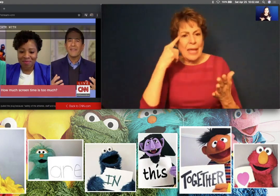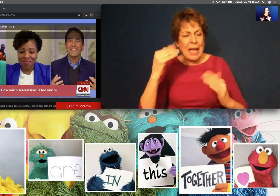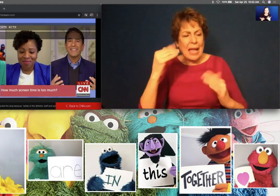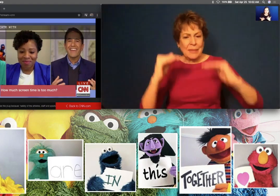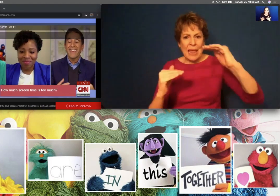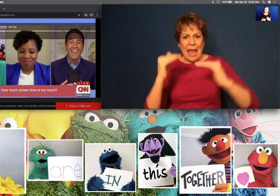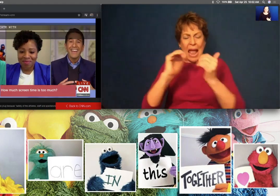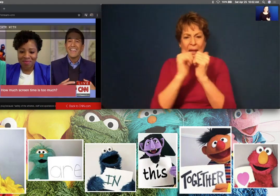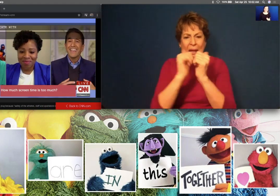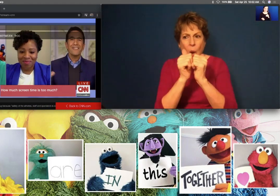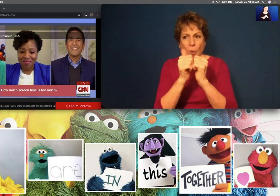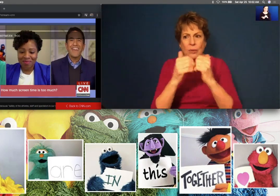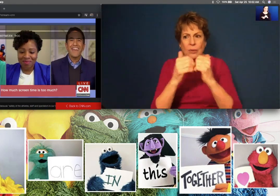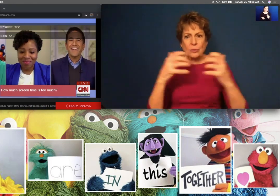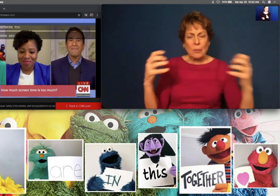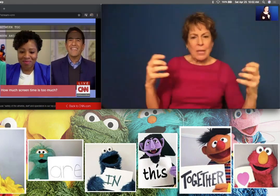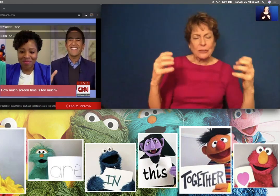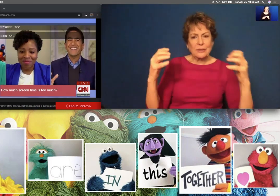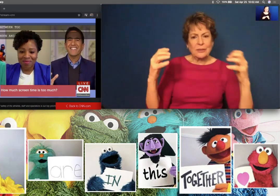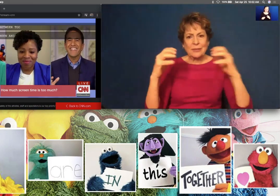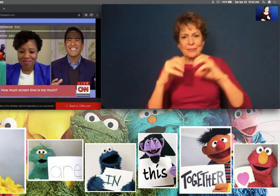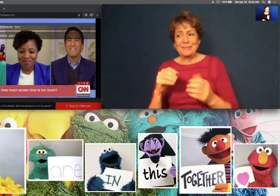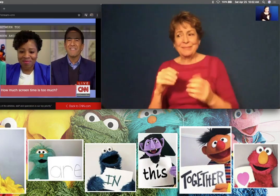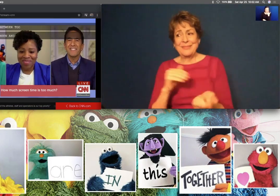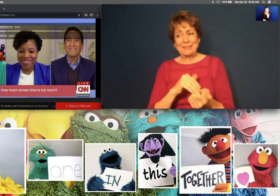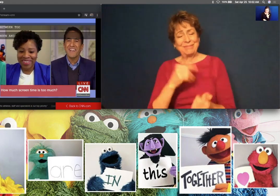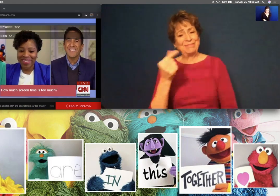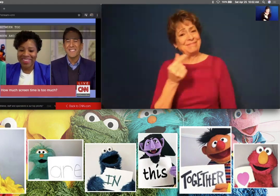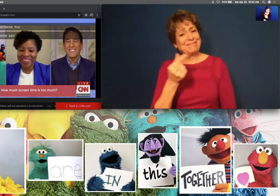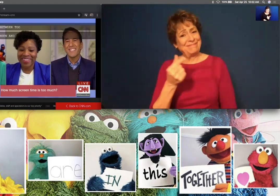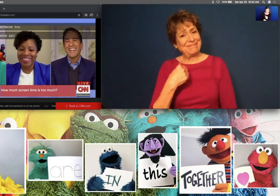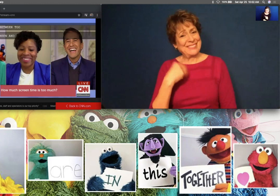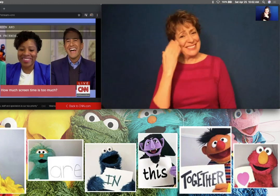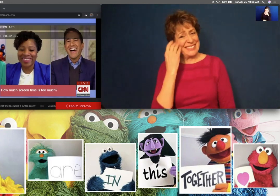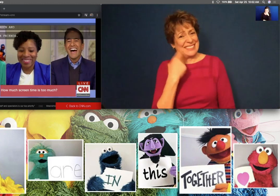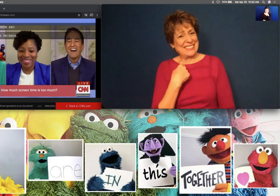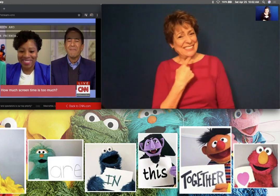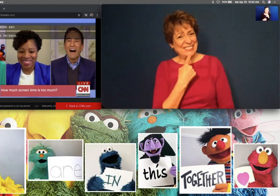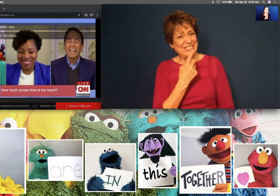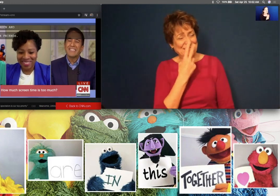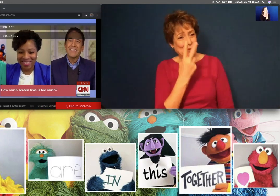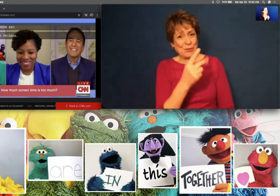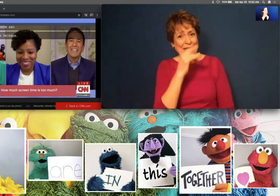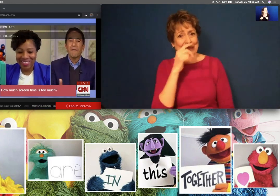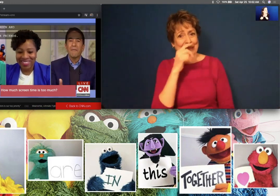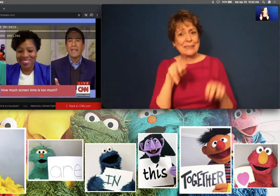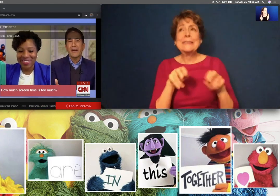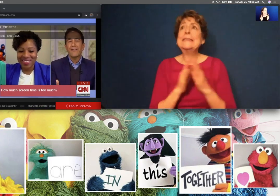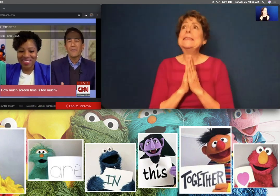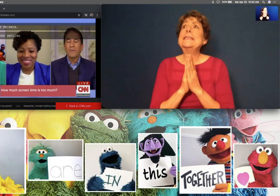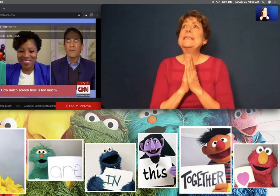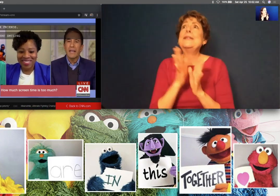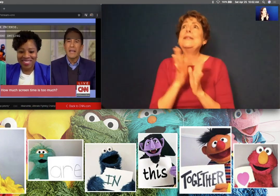like the two kids were sitting there smiling, sort of begging for me to say, it's okay to be on the screens as much as